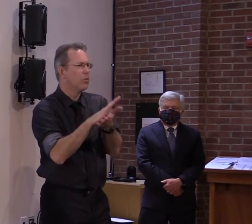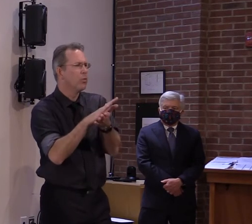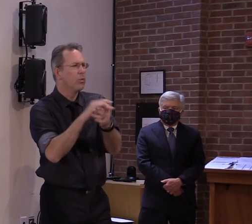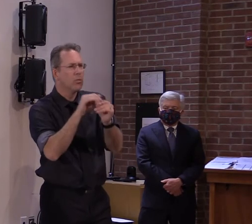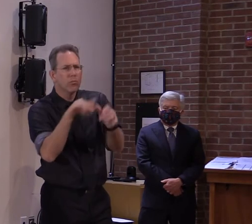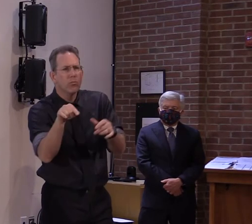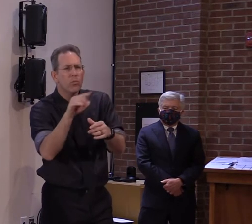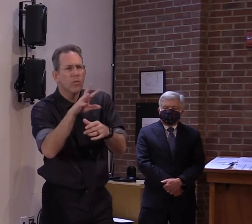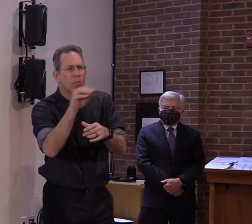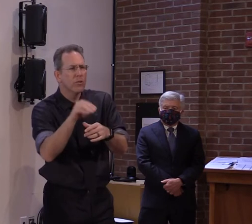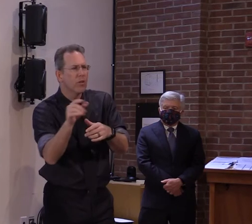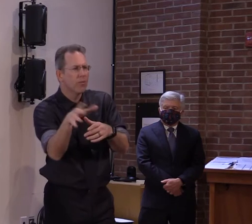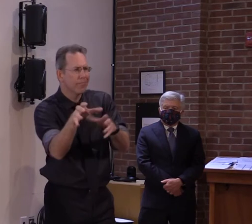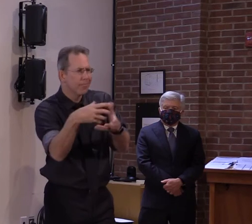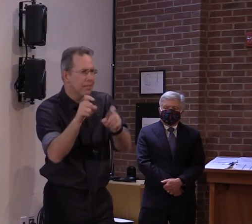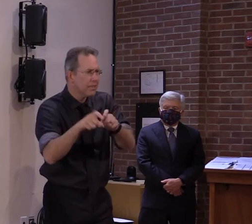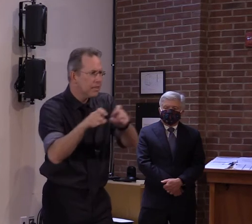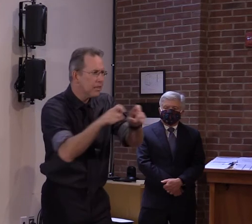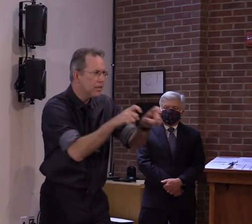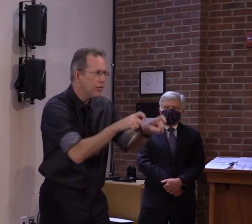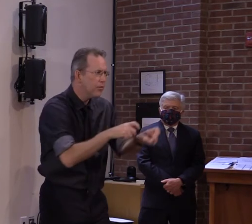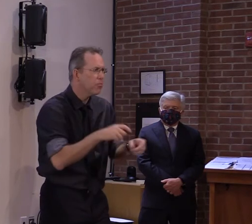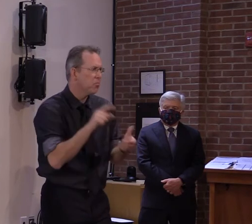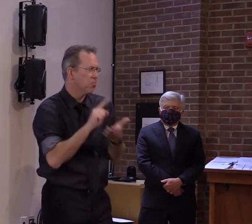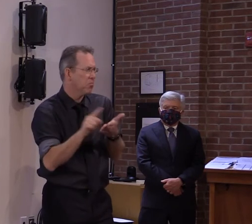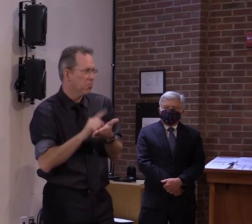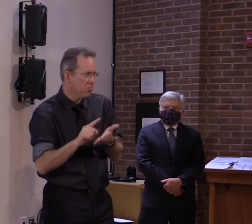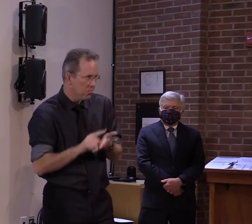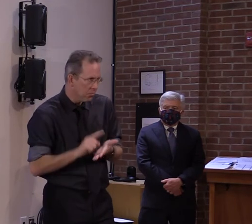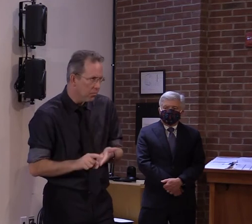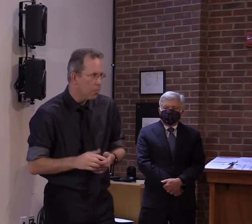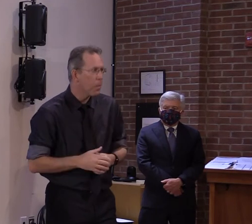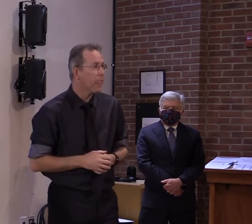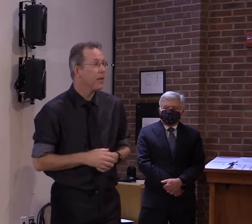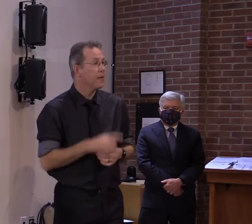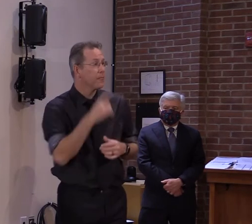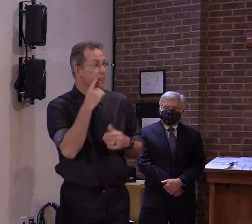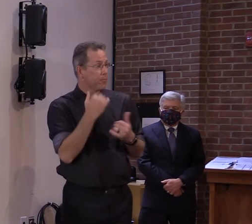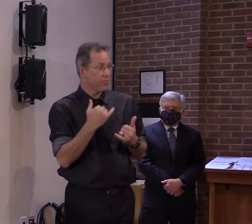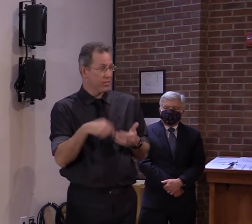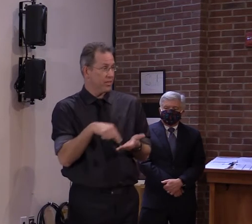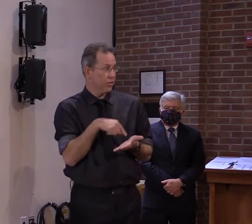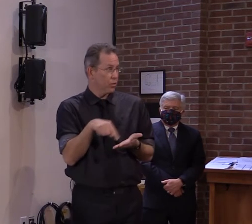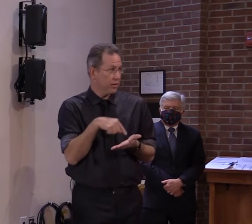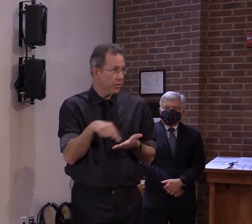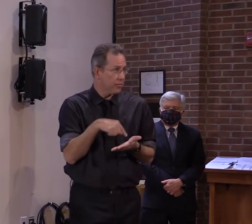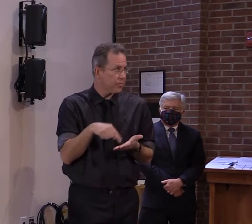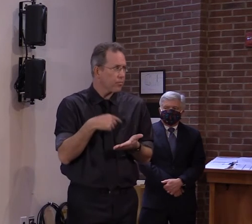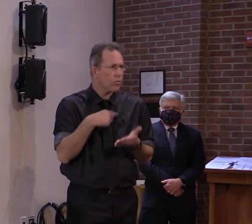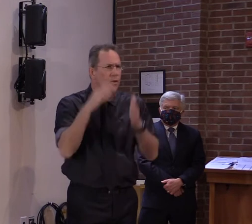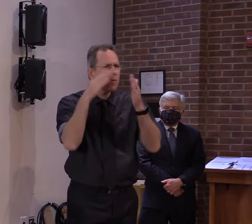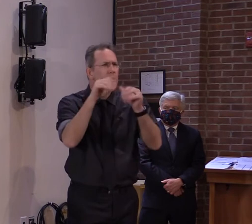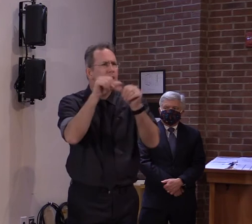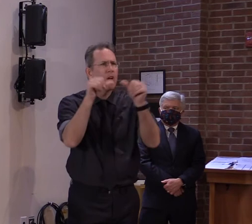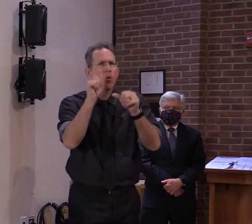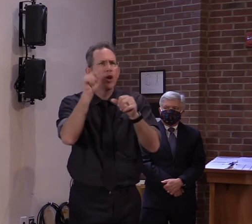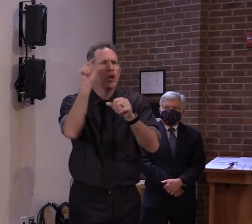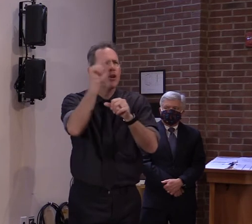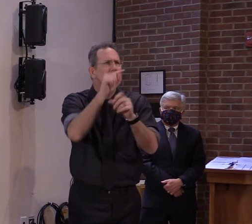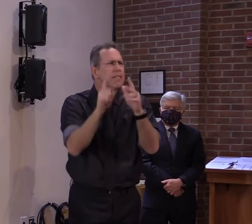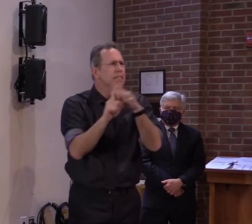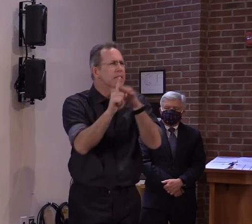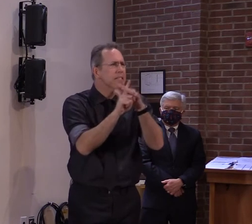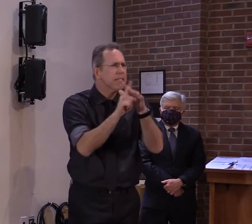week, unlike what we did this week, where we kind of focused on a region at a time, during December we'll sort of mix up the groups, so we